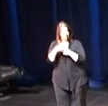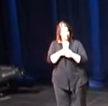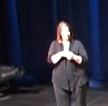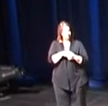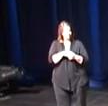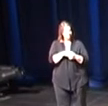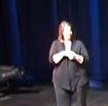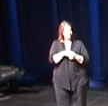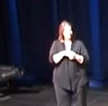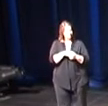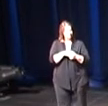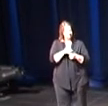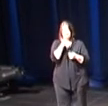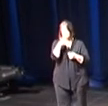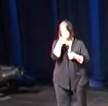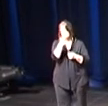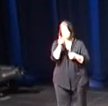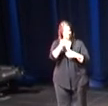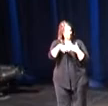We